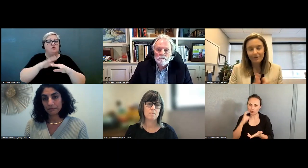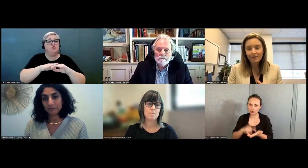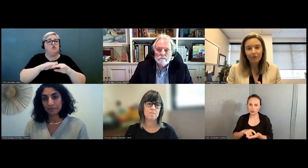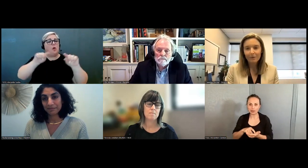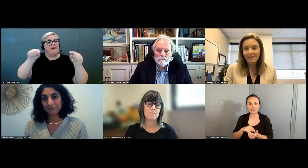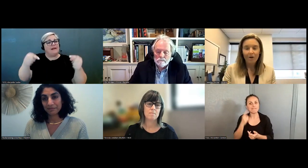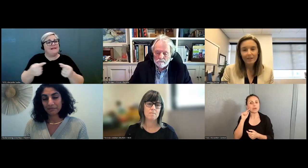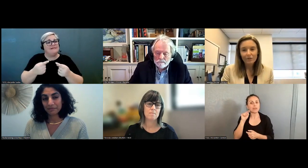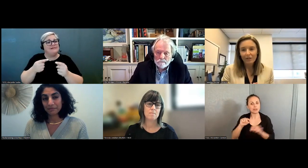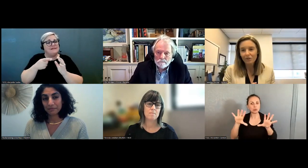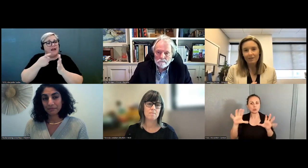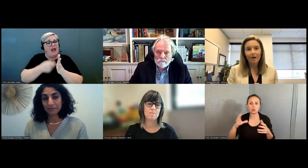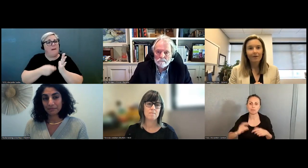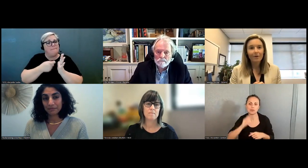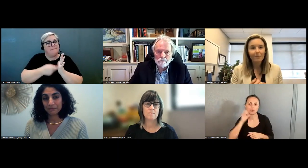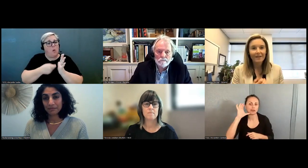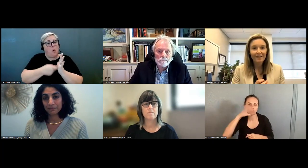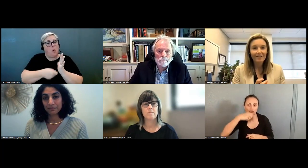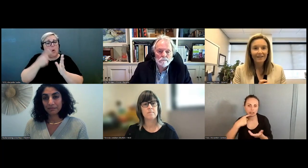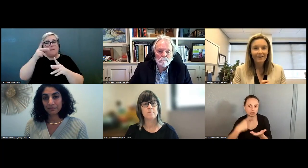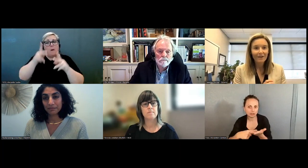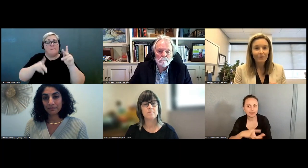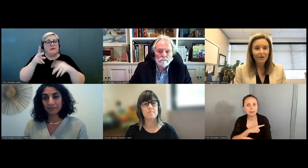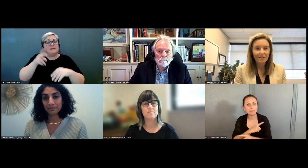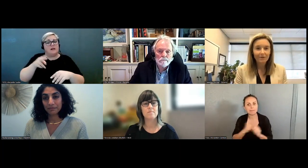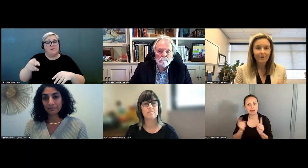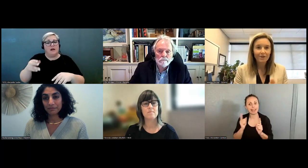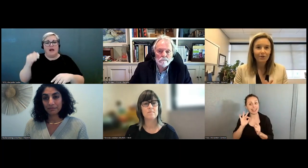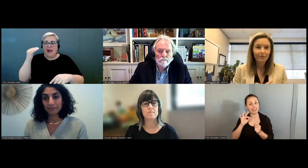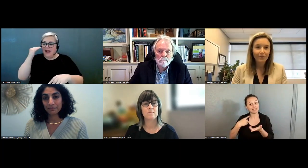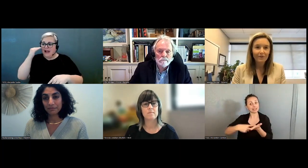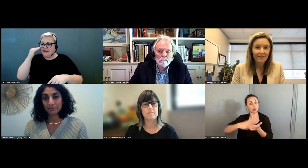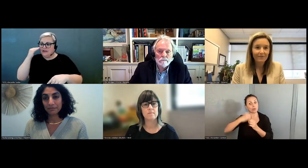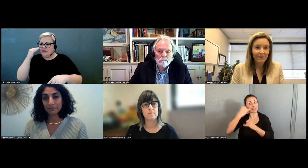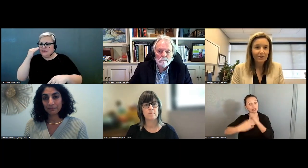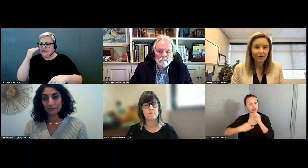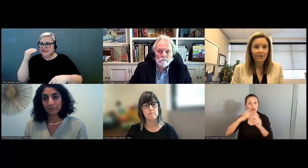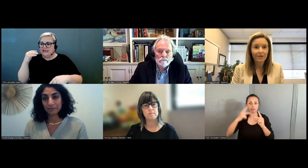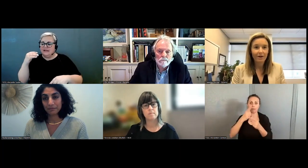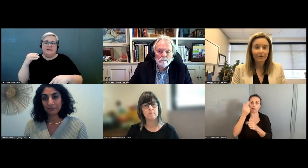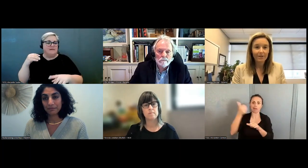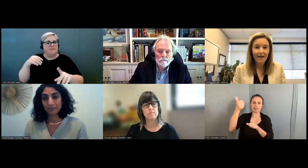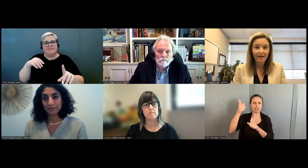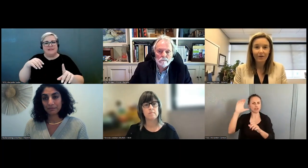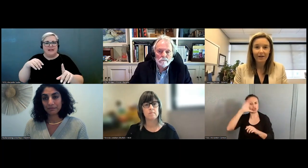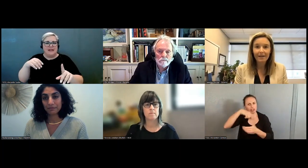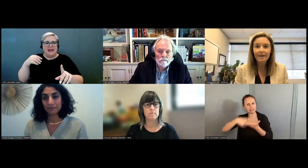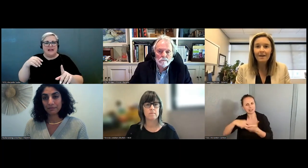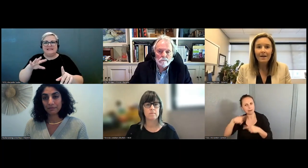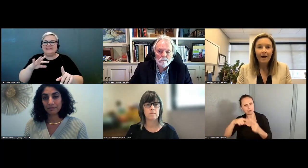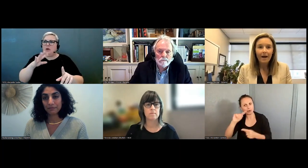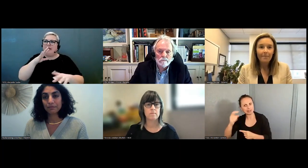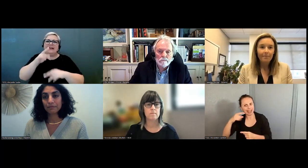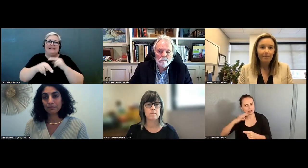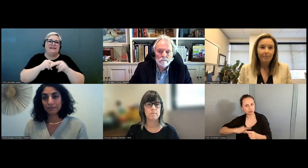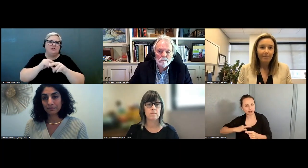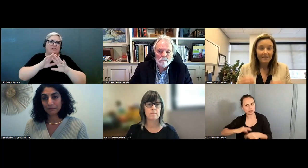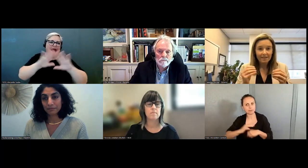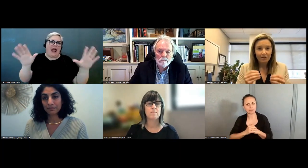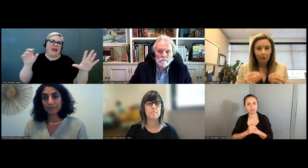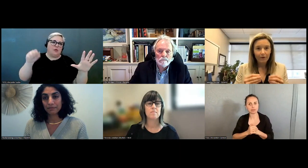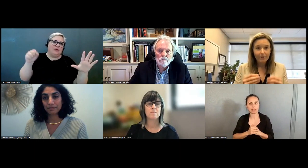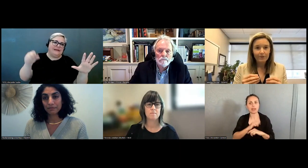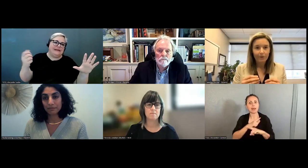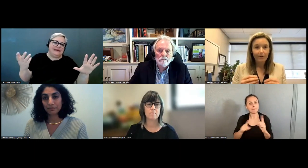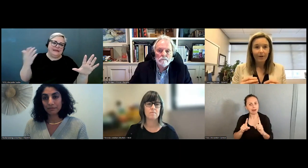I'm sure for this group, it's not a strange thing to talk about, but I think if you talk to international folks, it's very strange to talk about a tax credit. But